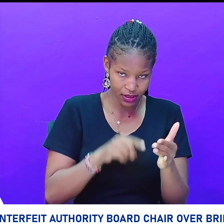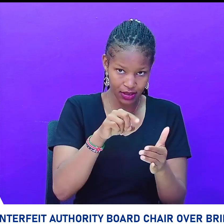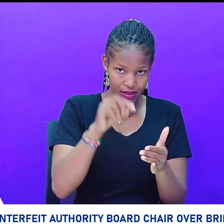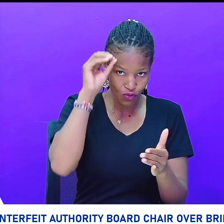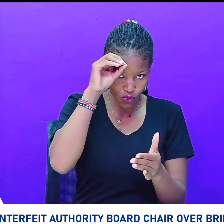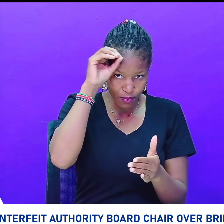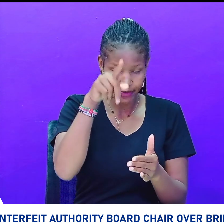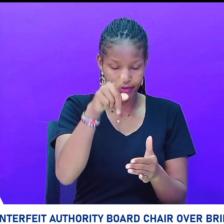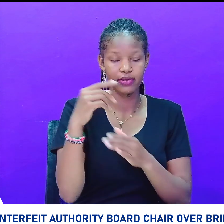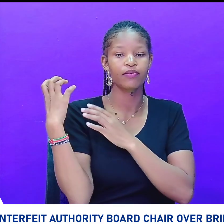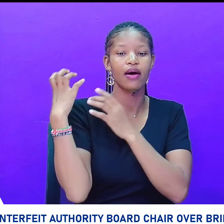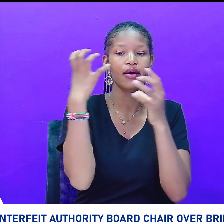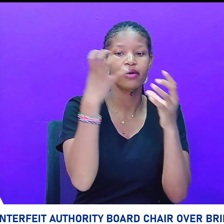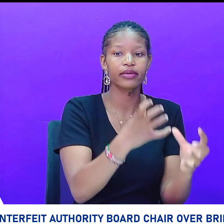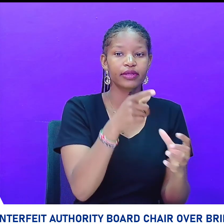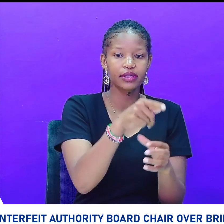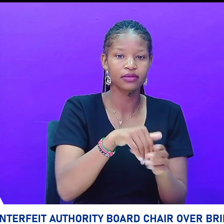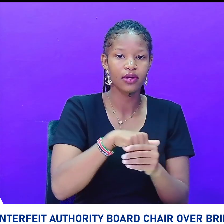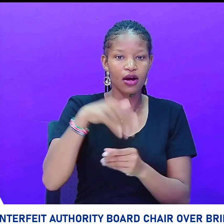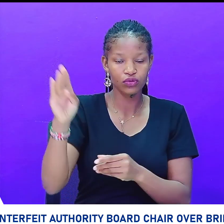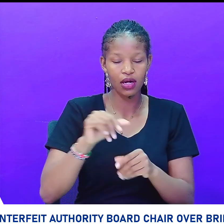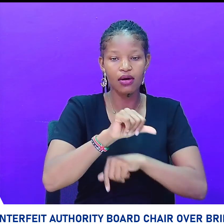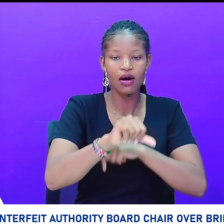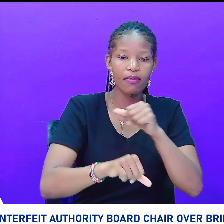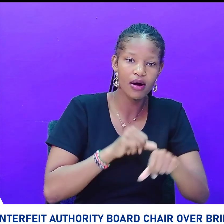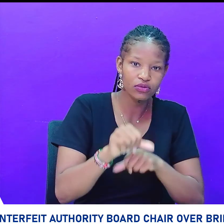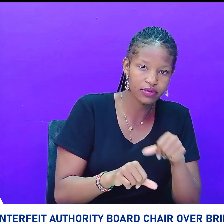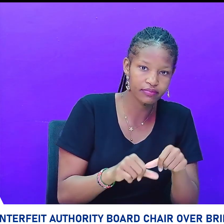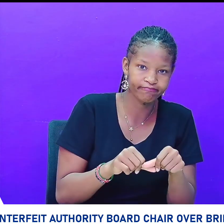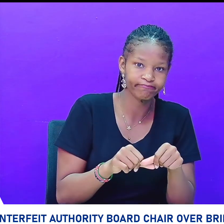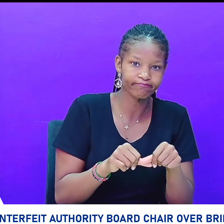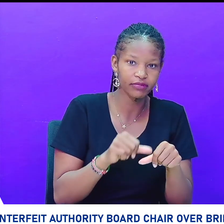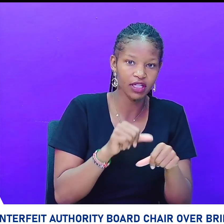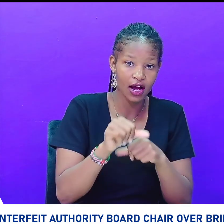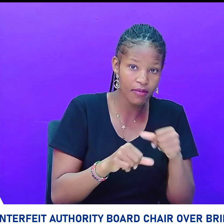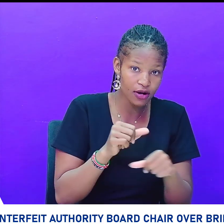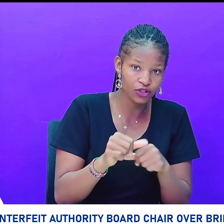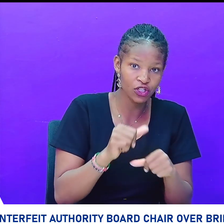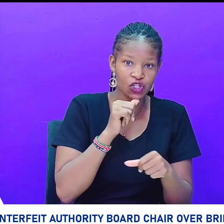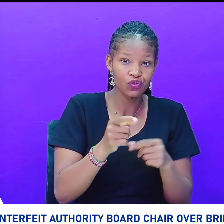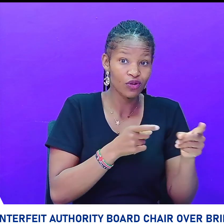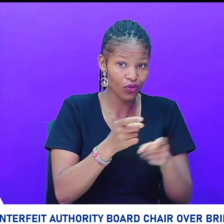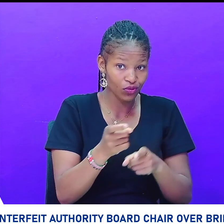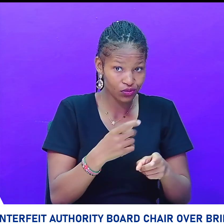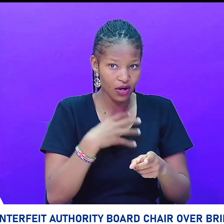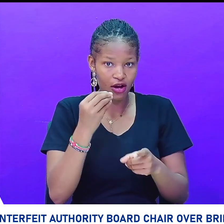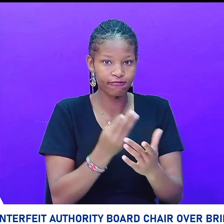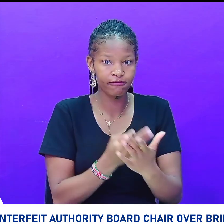extortion, and unexplained wealth. The operation, carried out on Thursday, comes